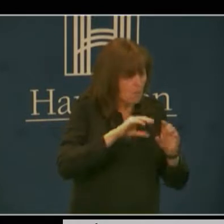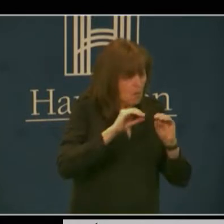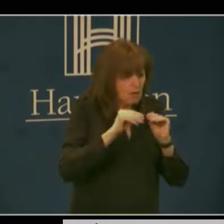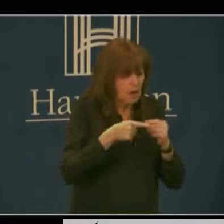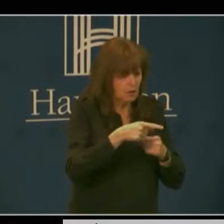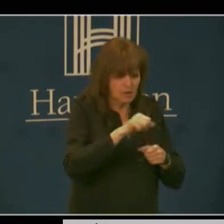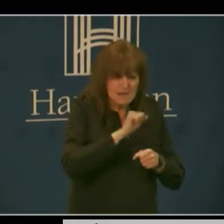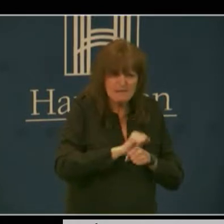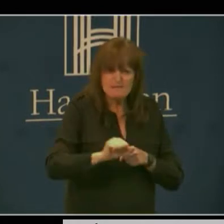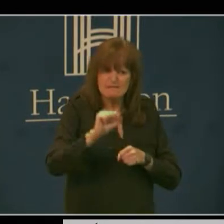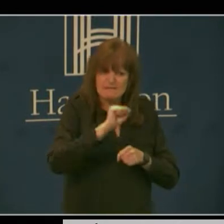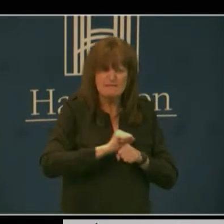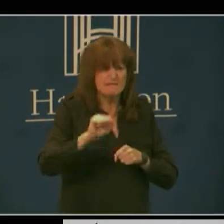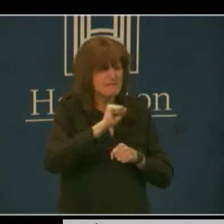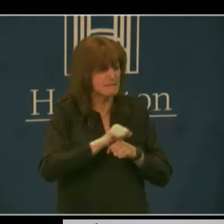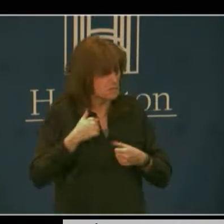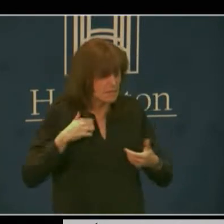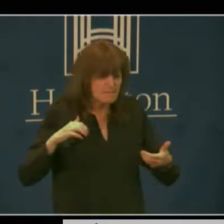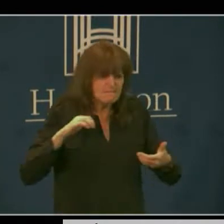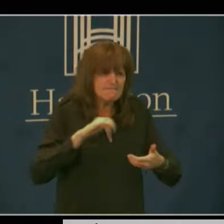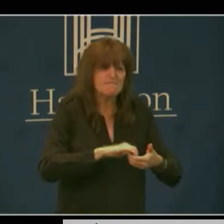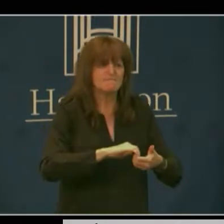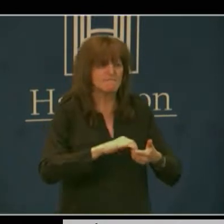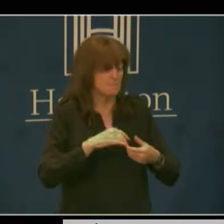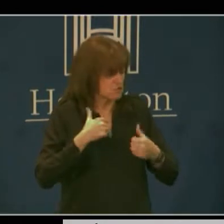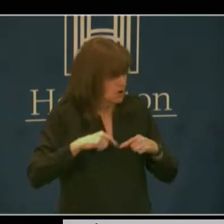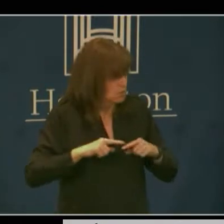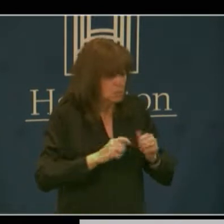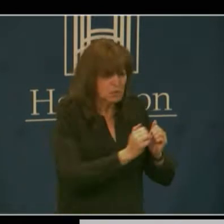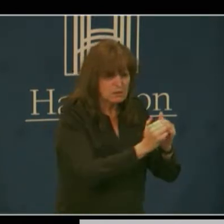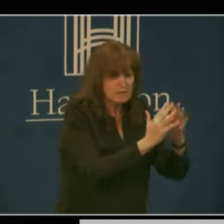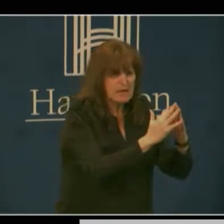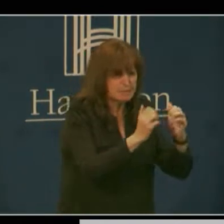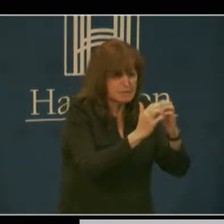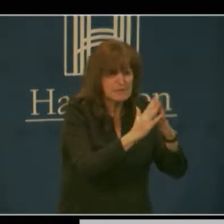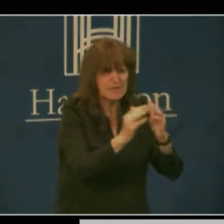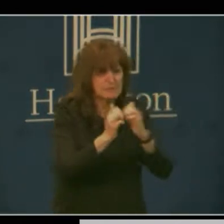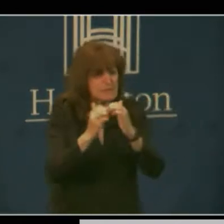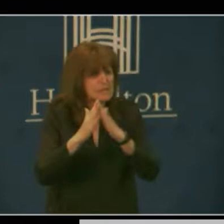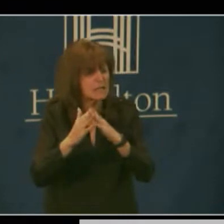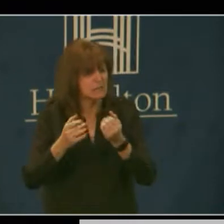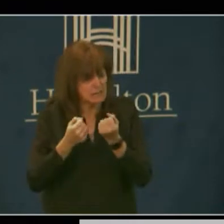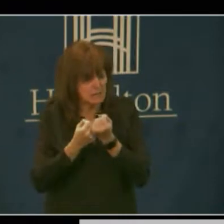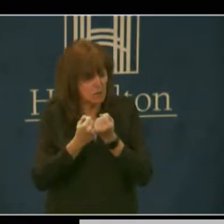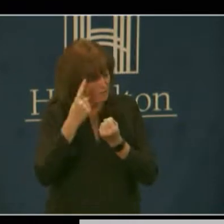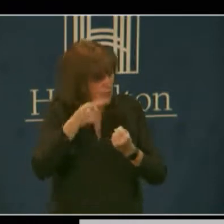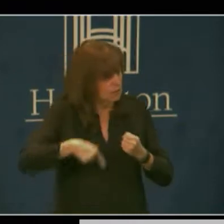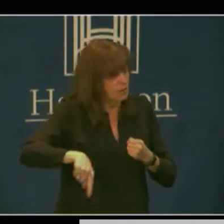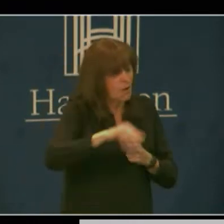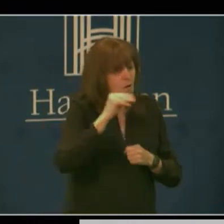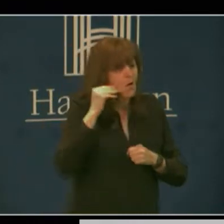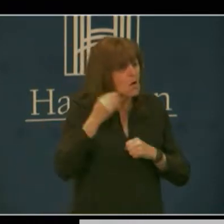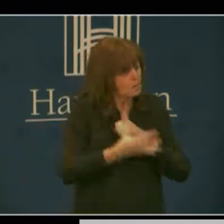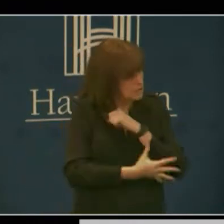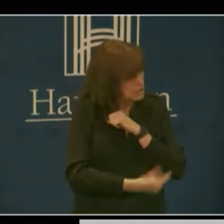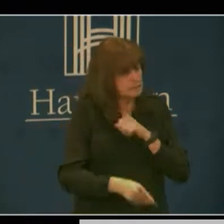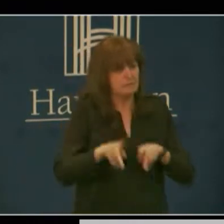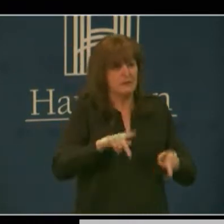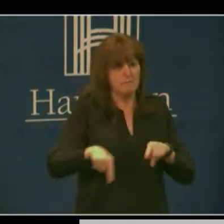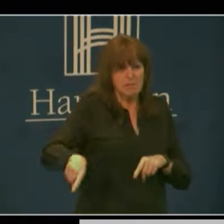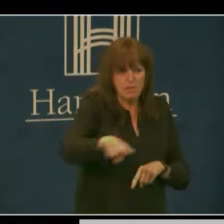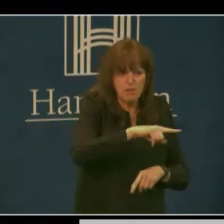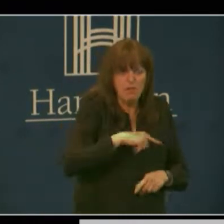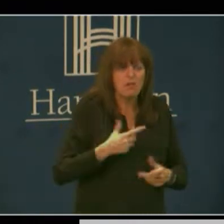our strategies to addressing the needs of vulnerable populations, and in particularly those who are homeless. Right from the very beginning of